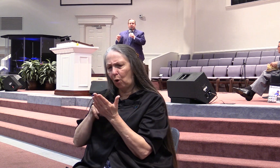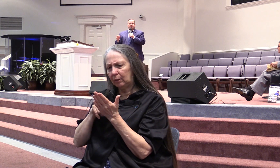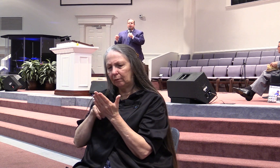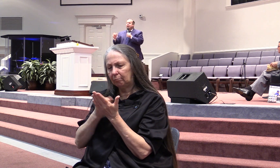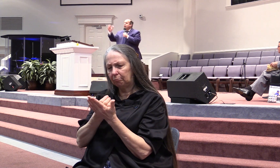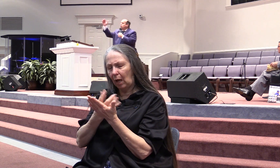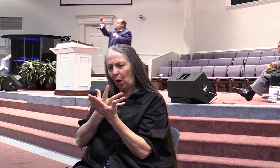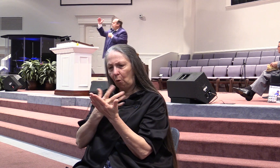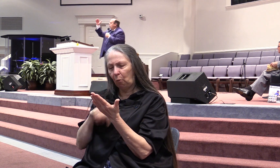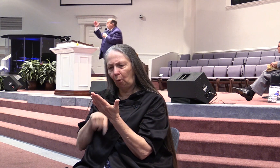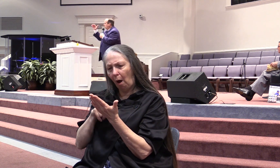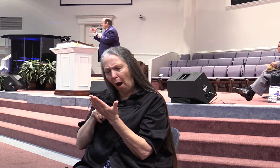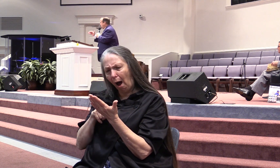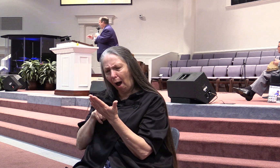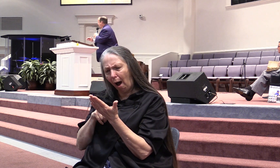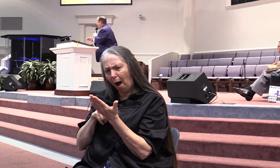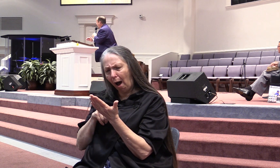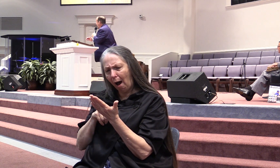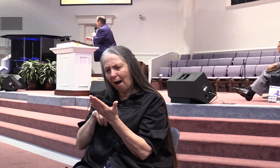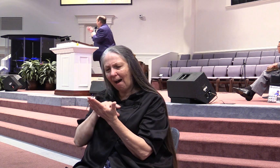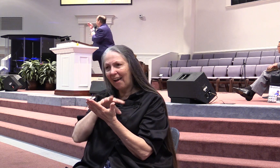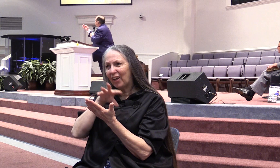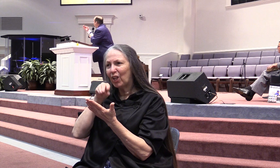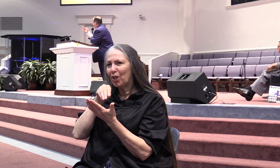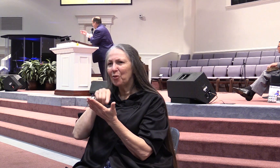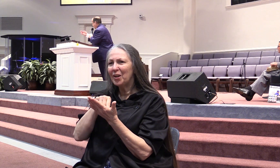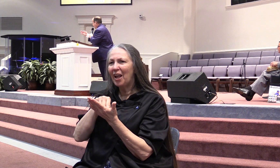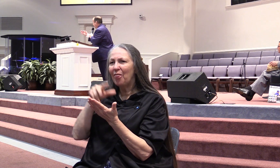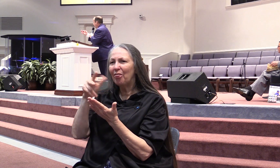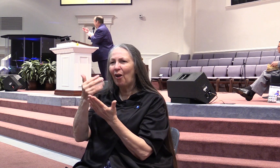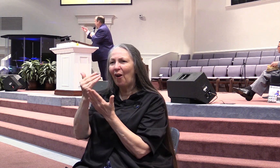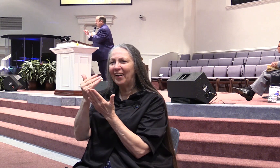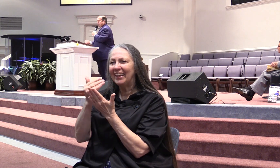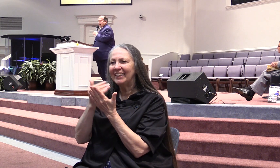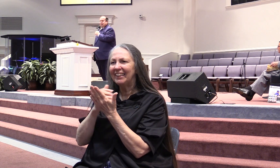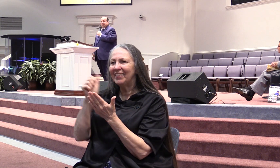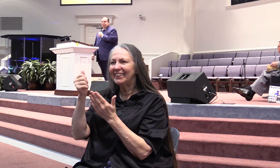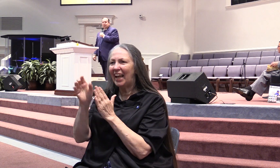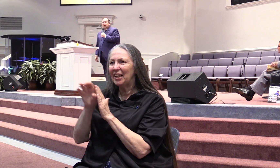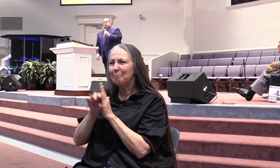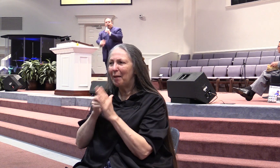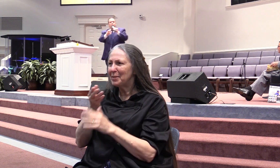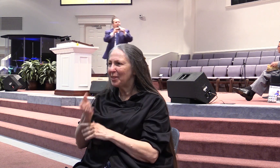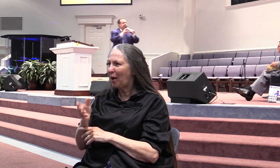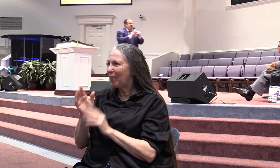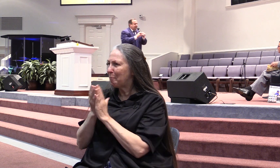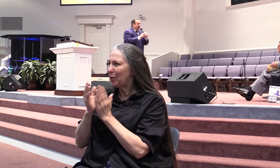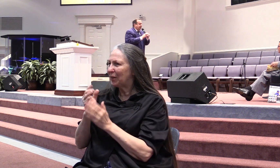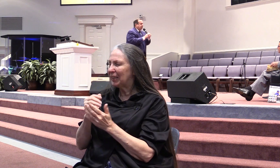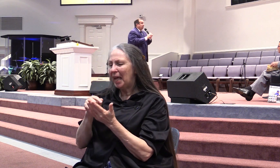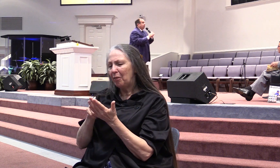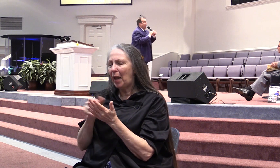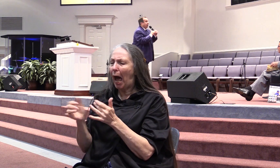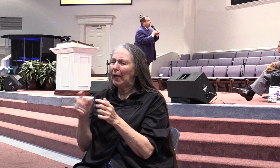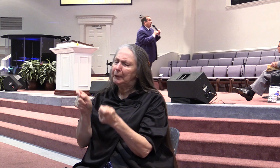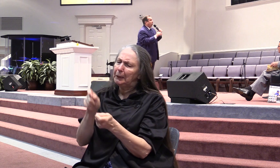amazing. Interspersed through this chapter is a third listing of the Ten Commandments. They're not quite as